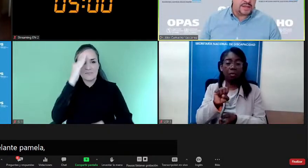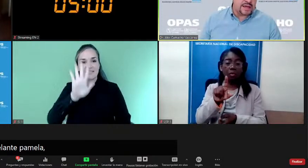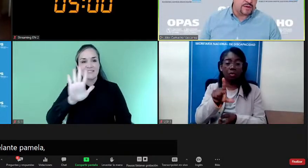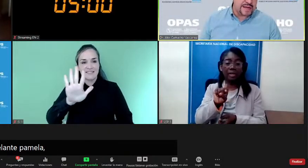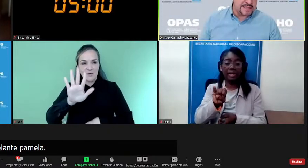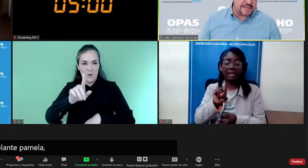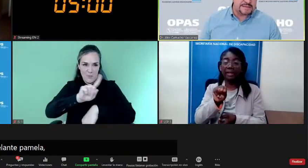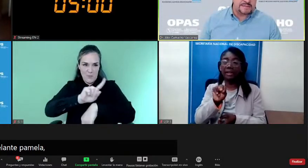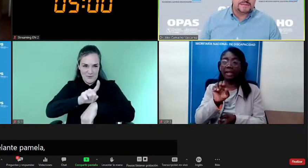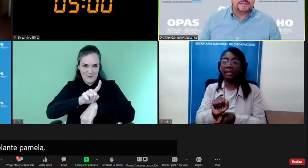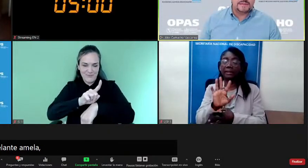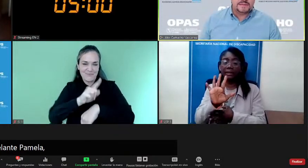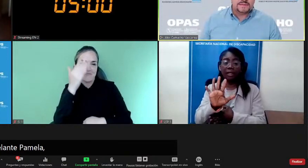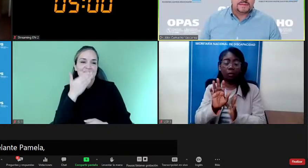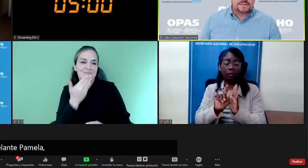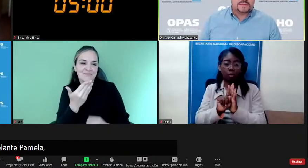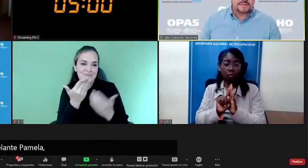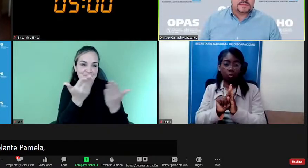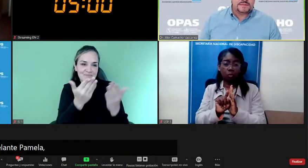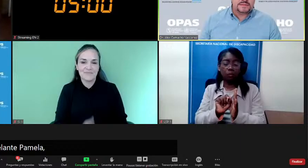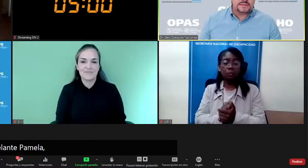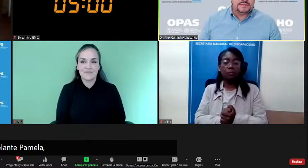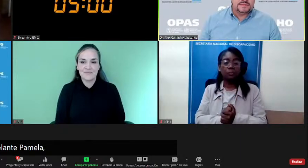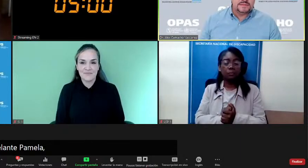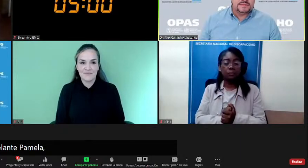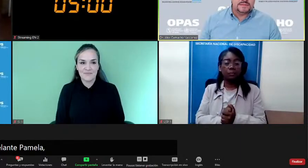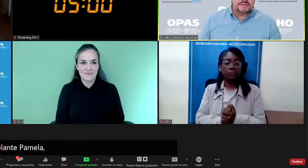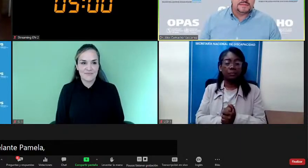have five minutes peace